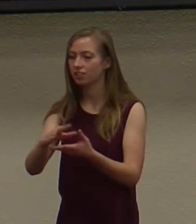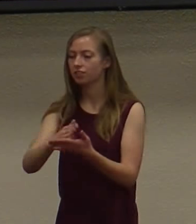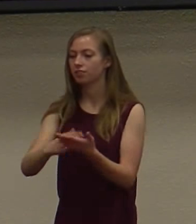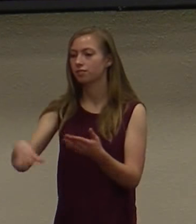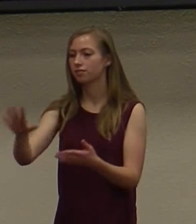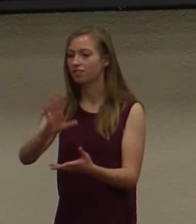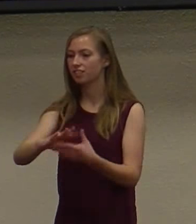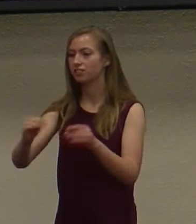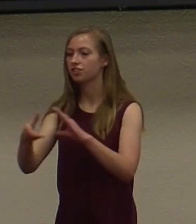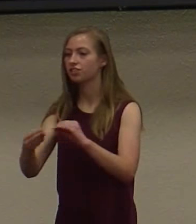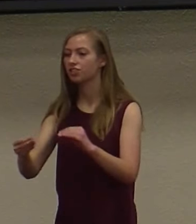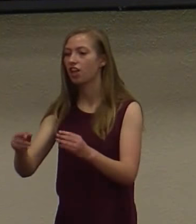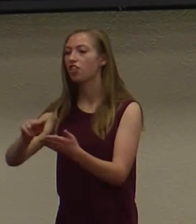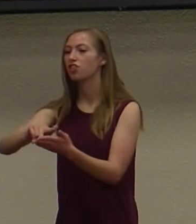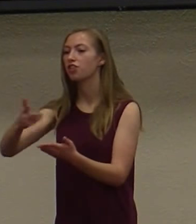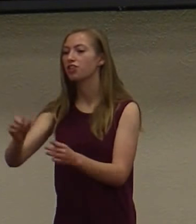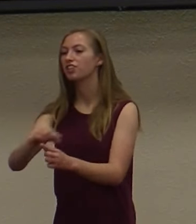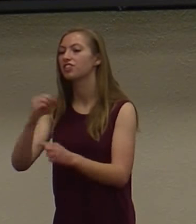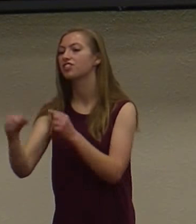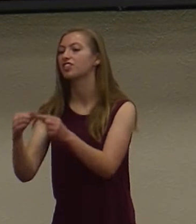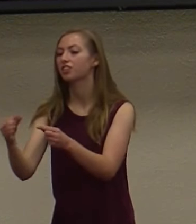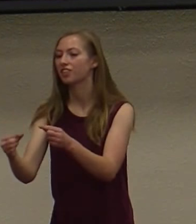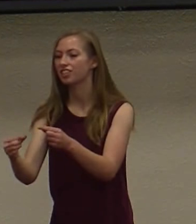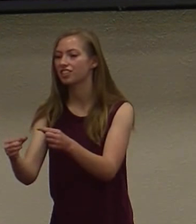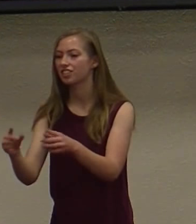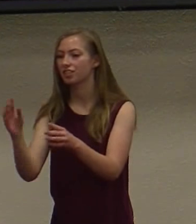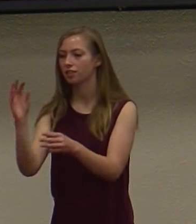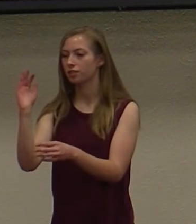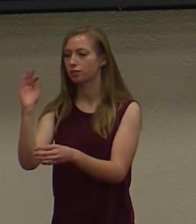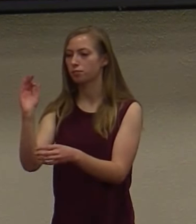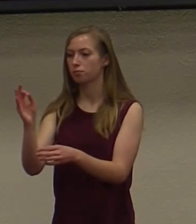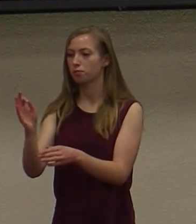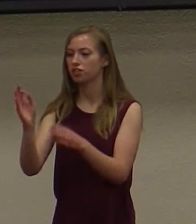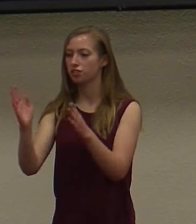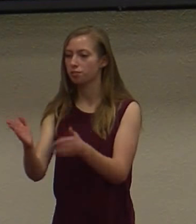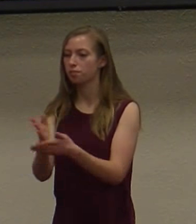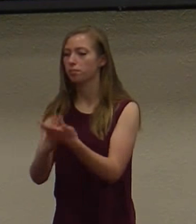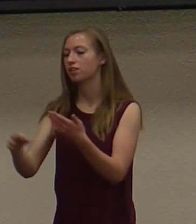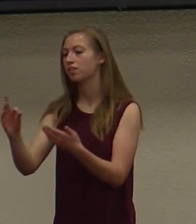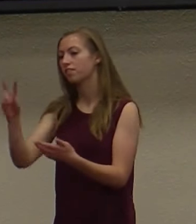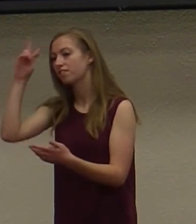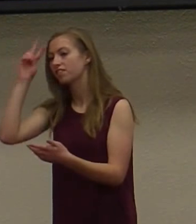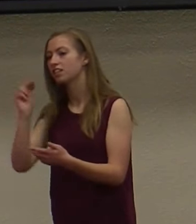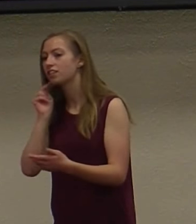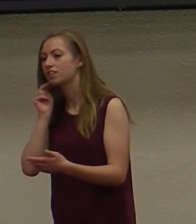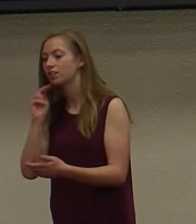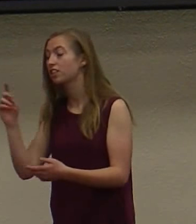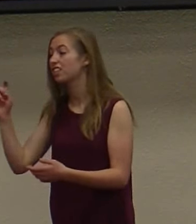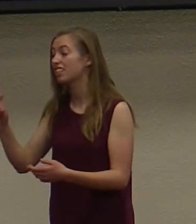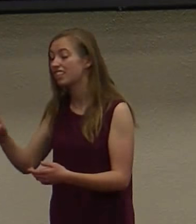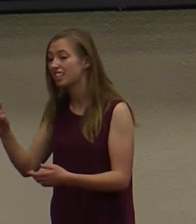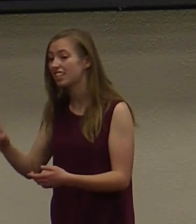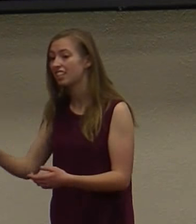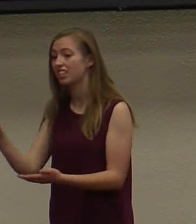generation preacher in part of Vietnam that is definitely in need of the